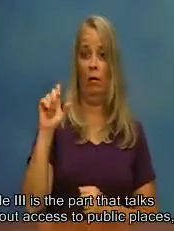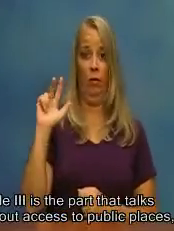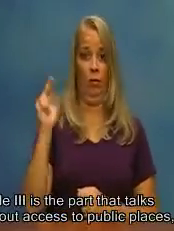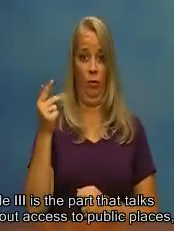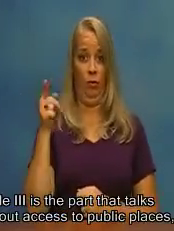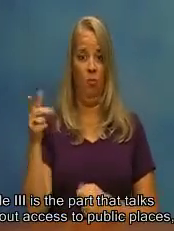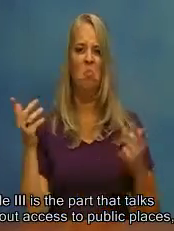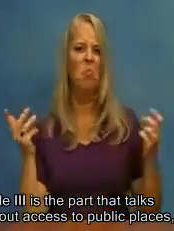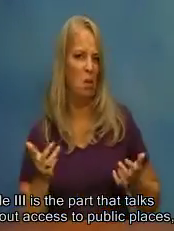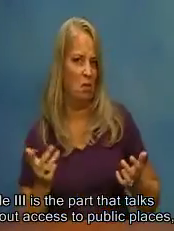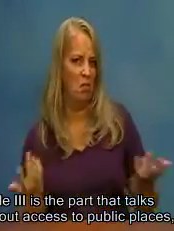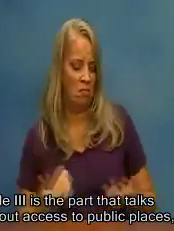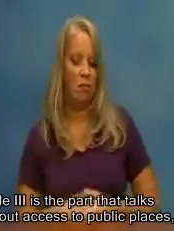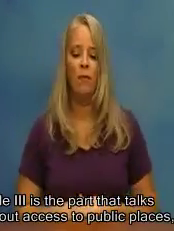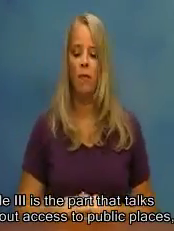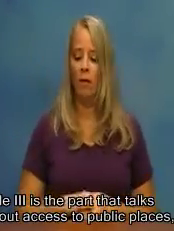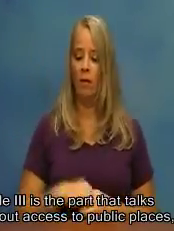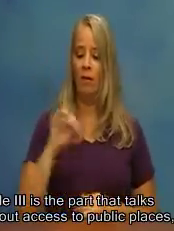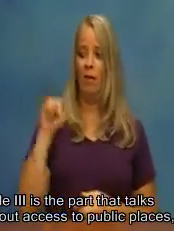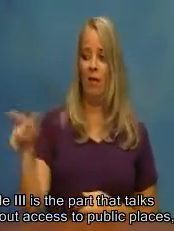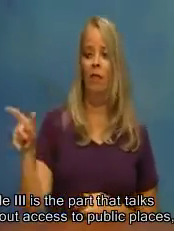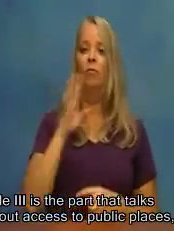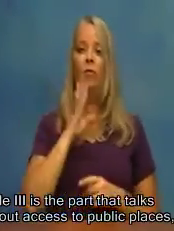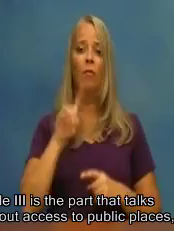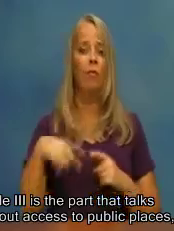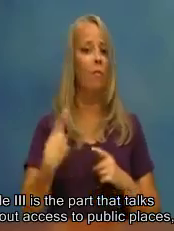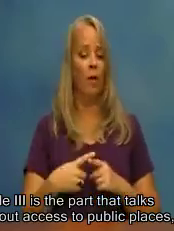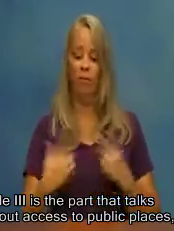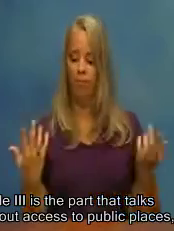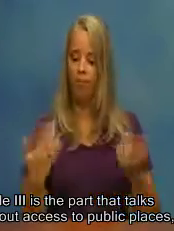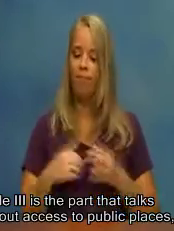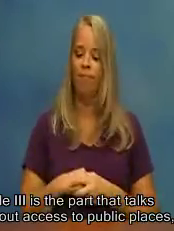Title III is the part that talks about access to public places.